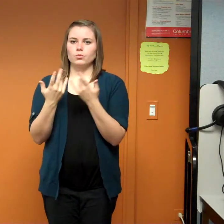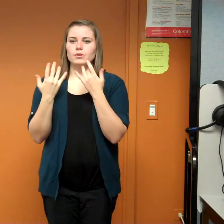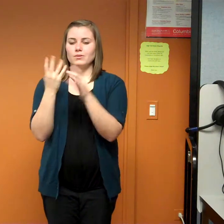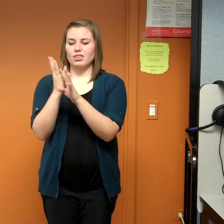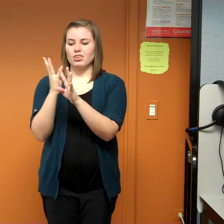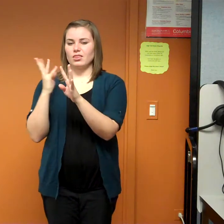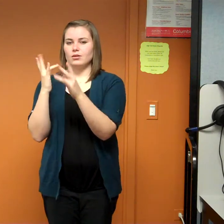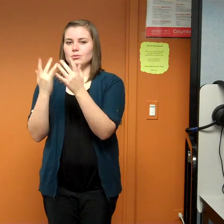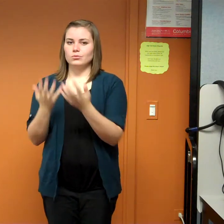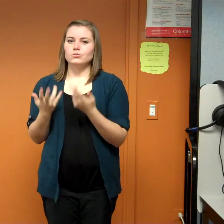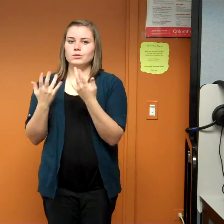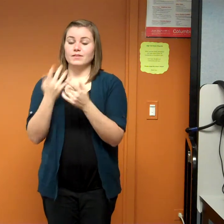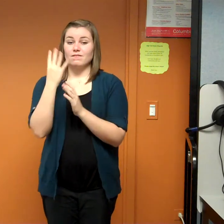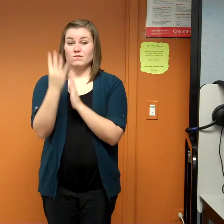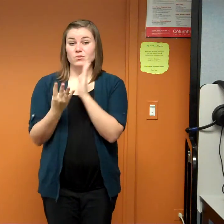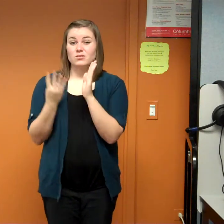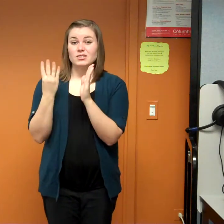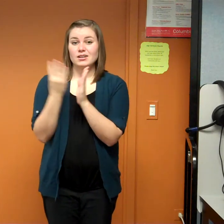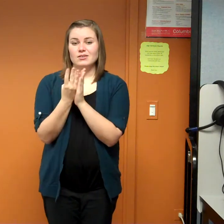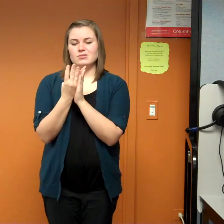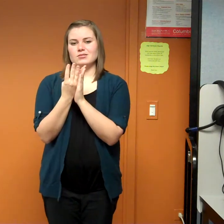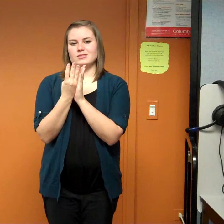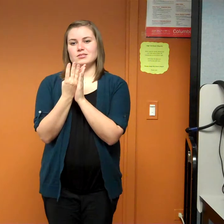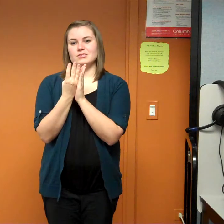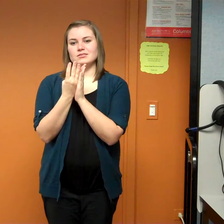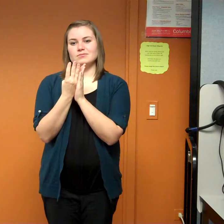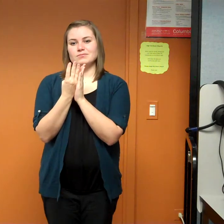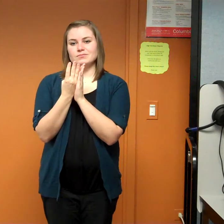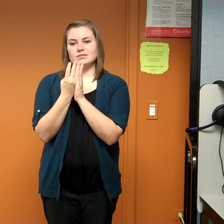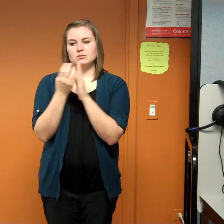4 hours in line to get tickets in the chill New York weather.